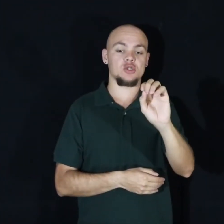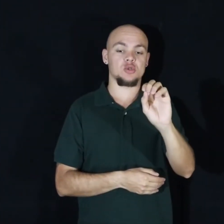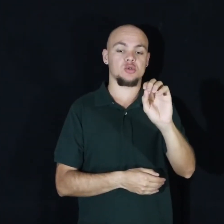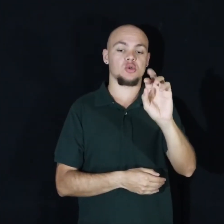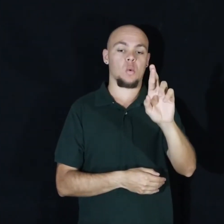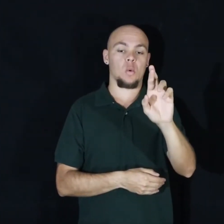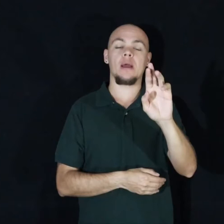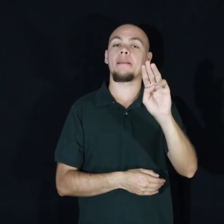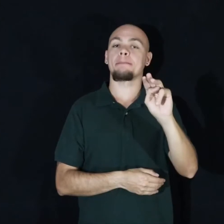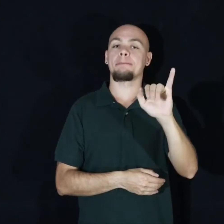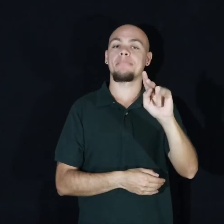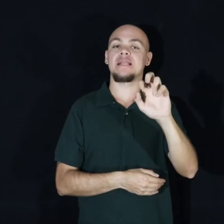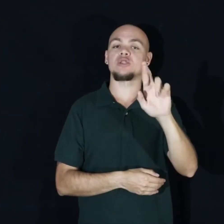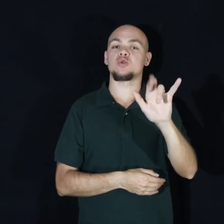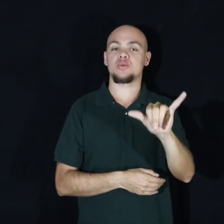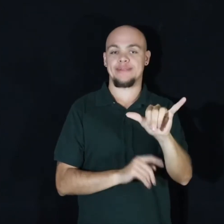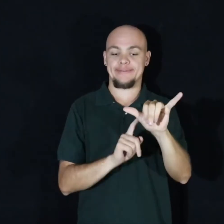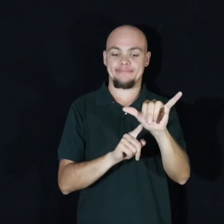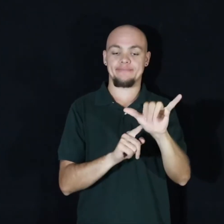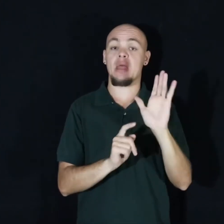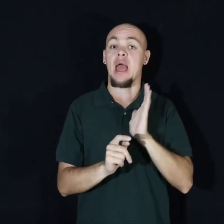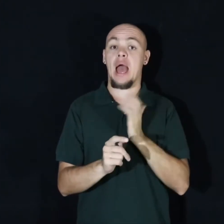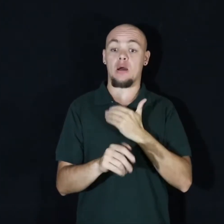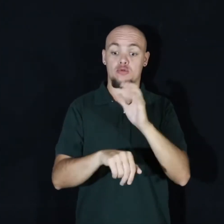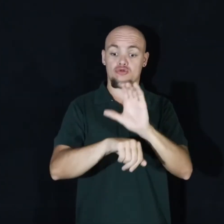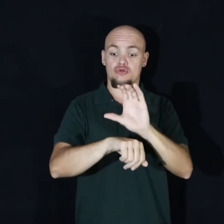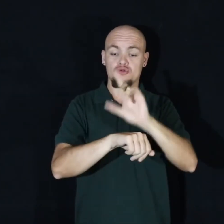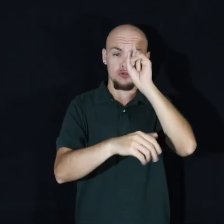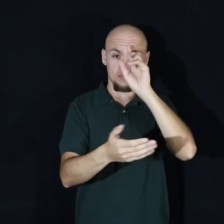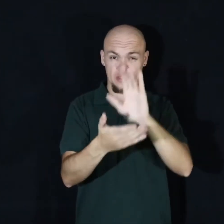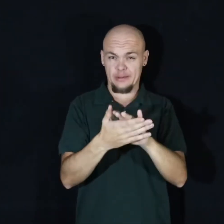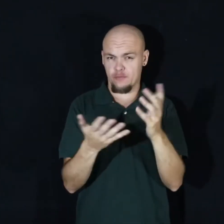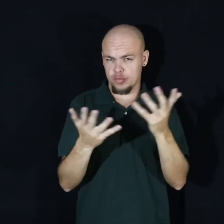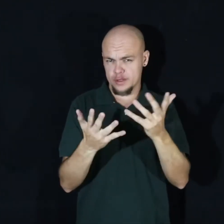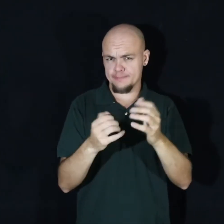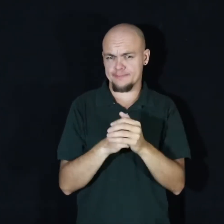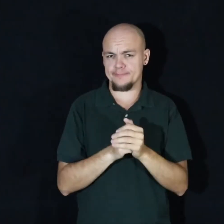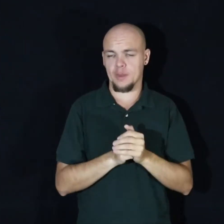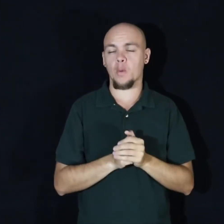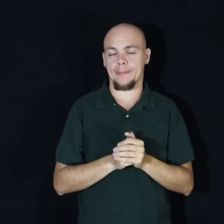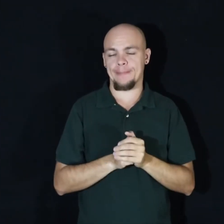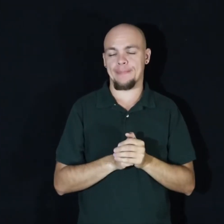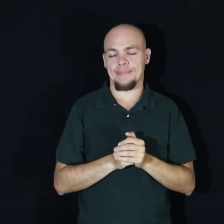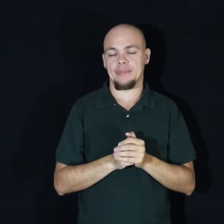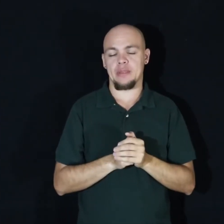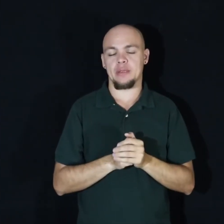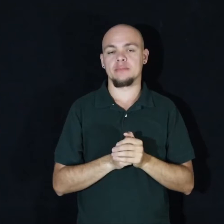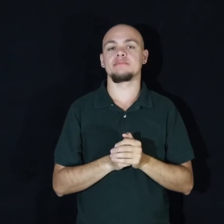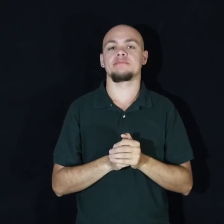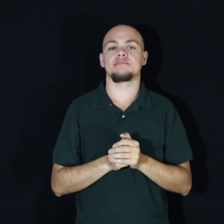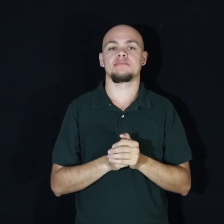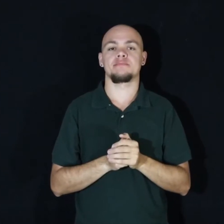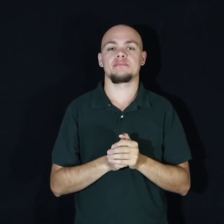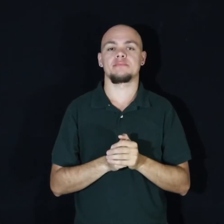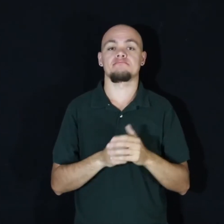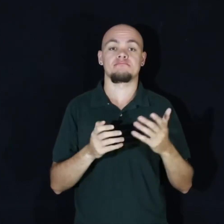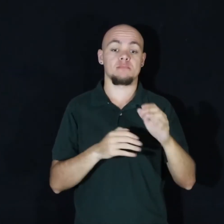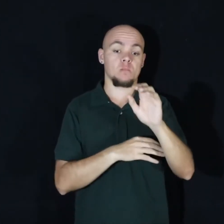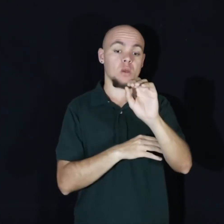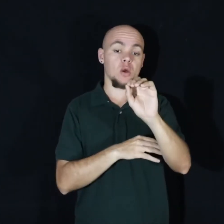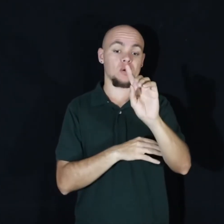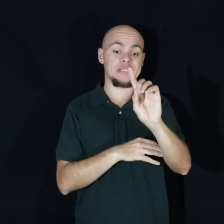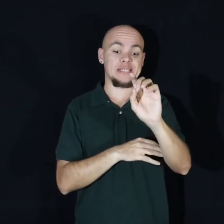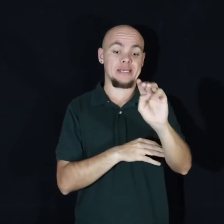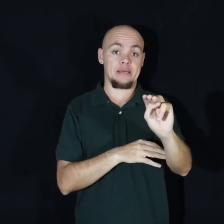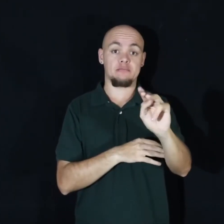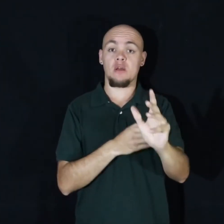Door Ministries. What does our particular church believe? What do we believe as a church? And